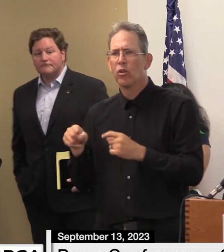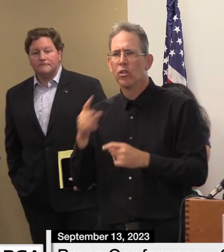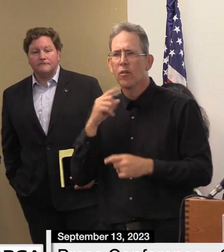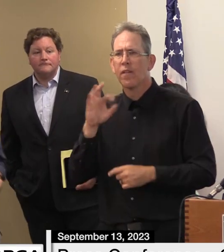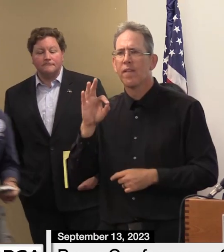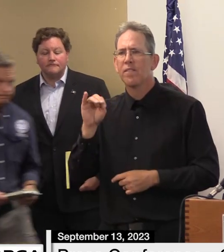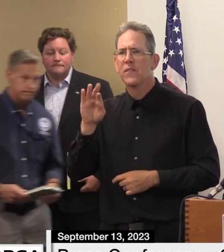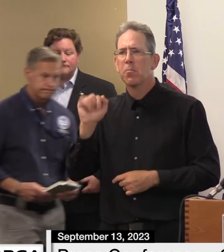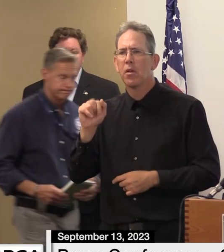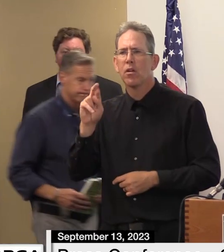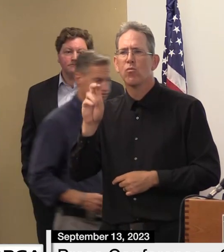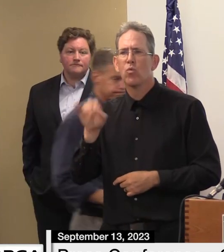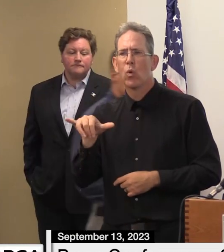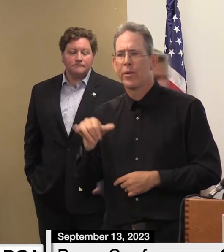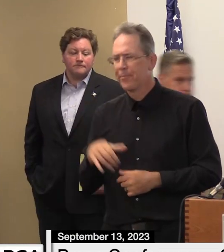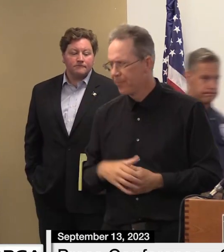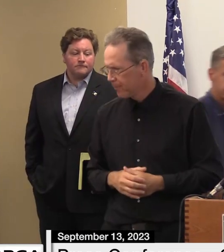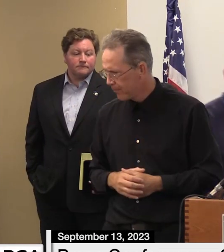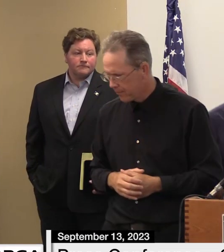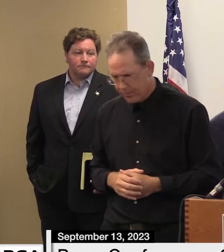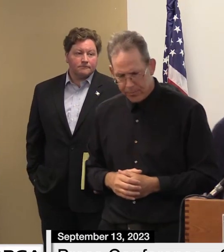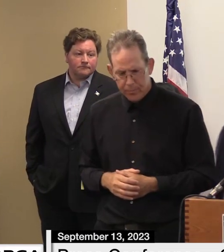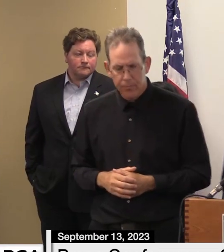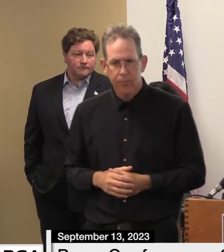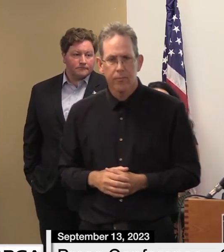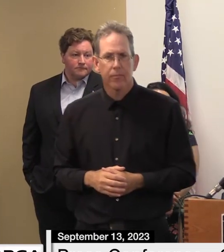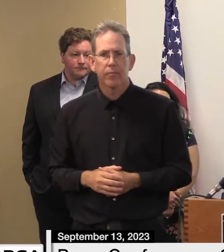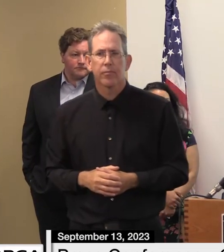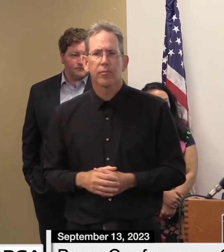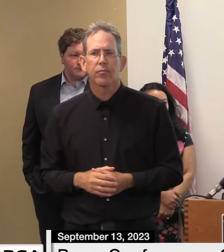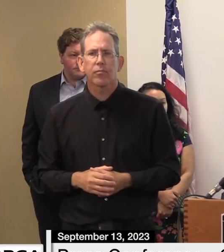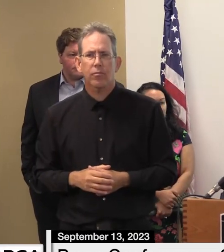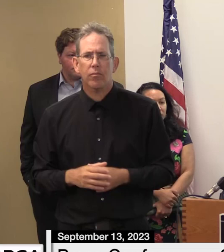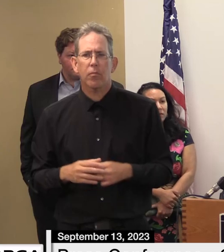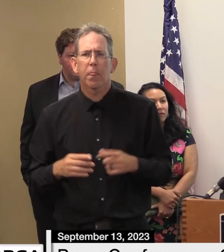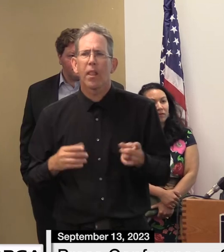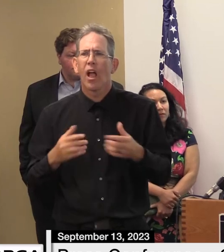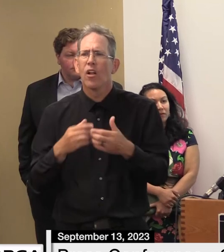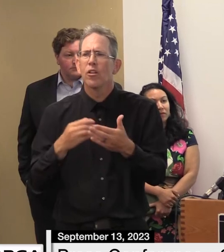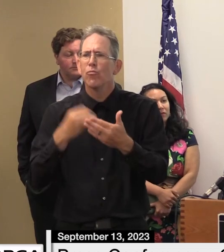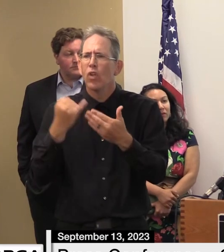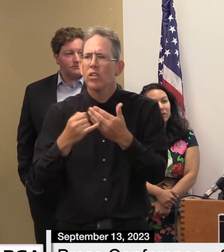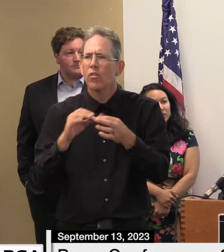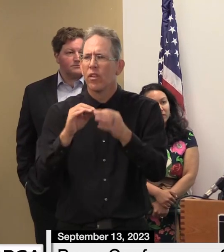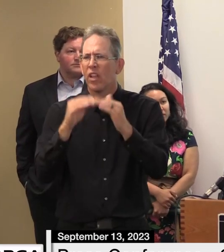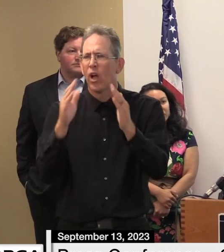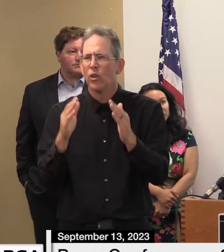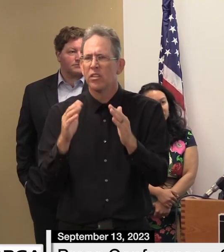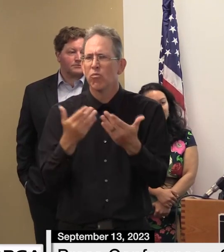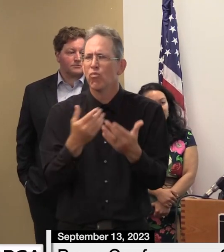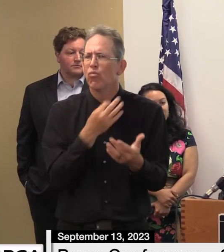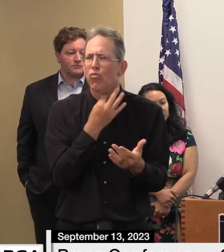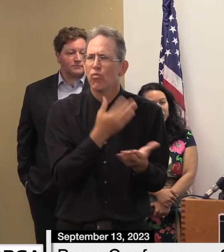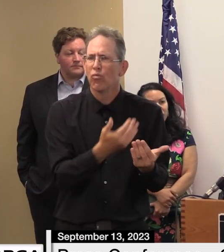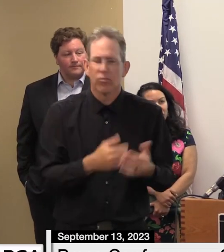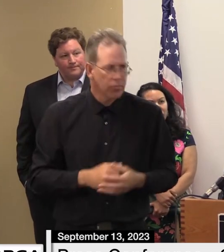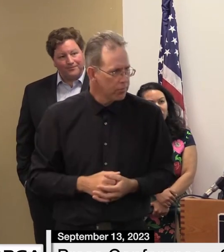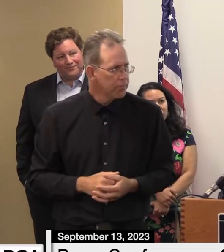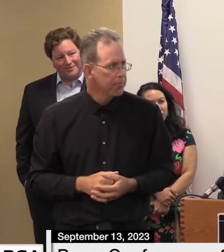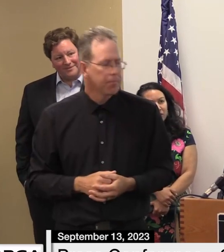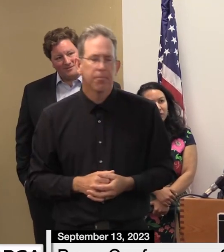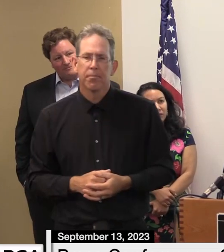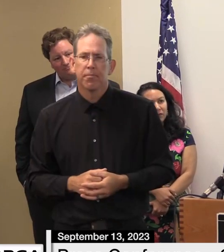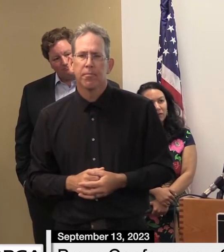on your agency's projects related to that? Sure. Thank you very much. Good